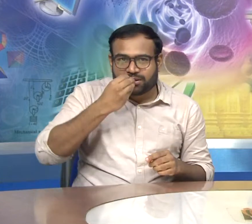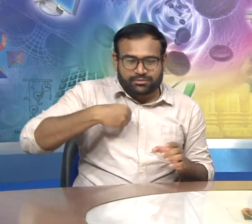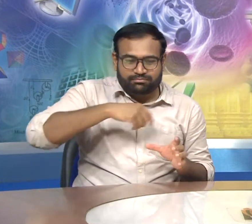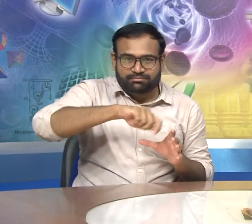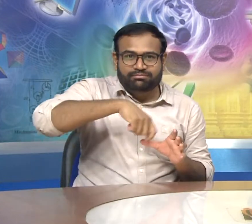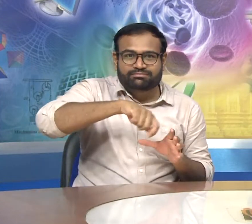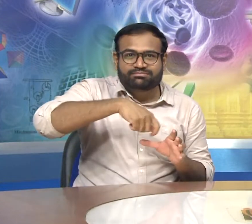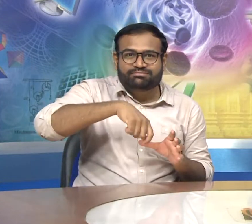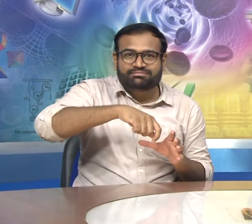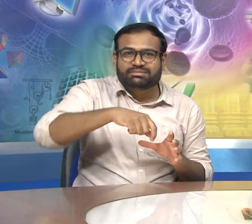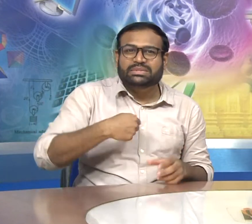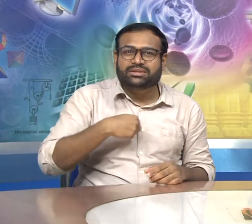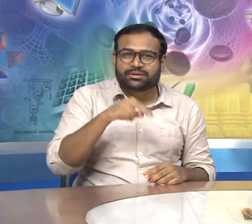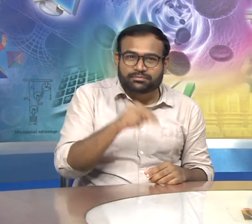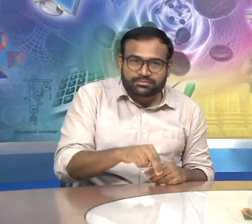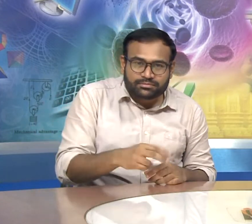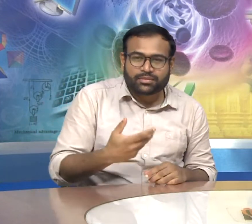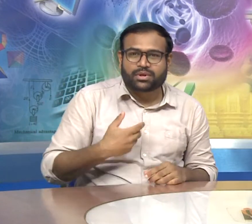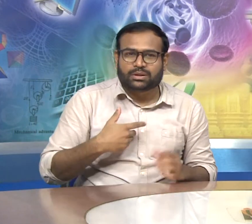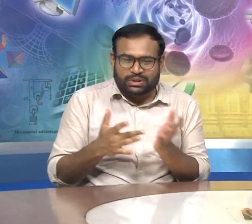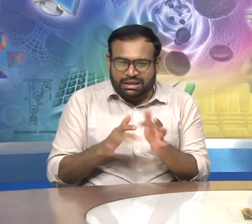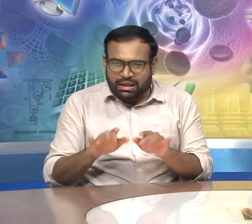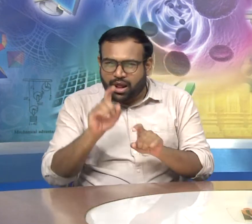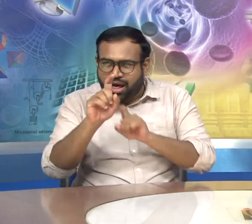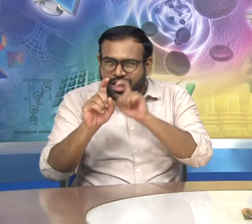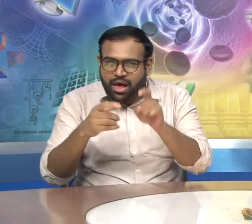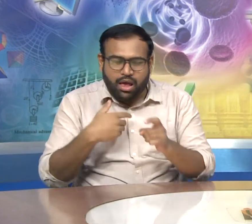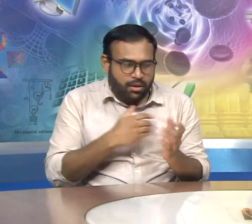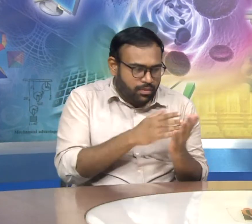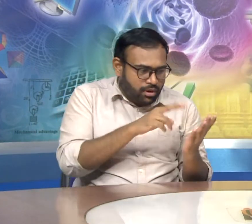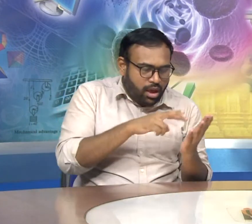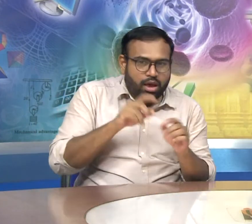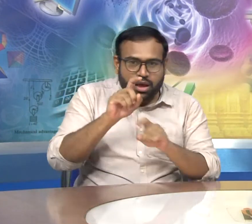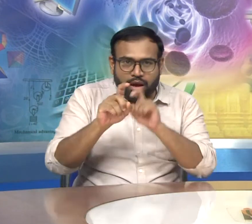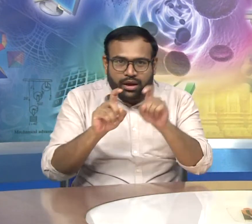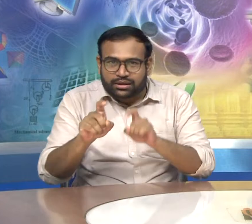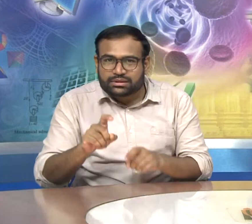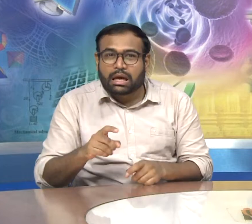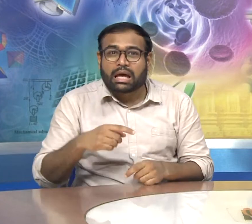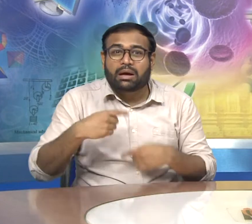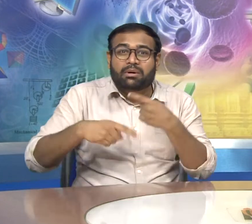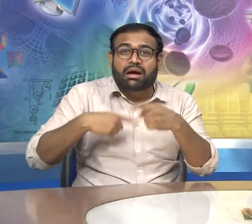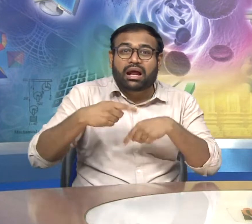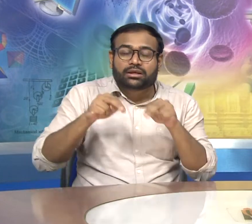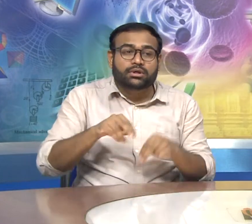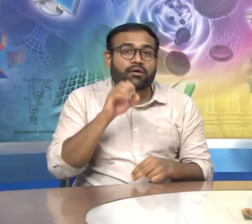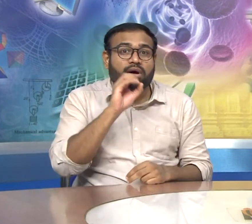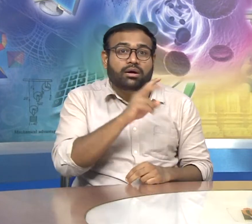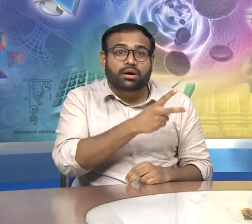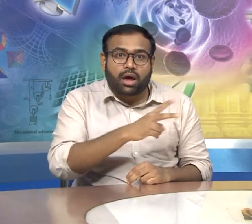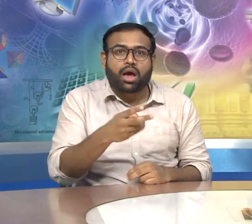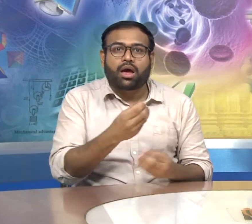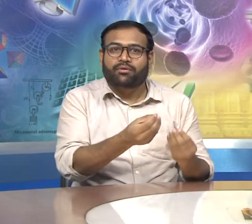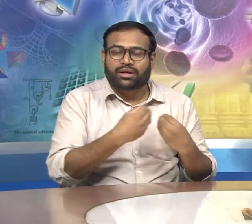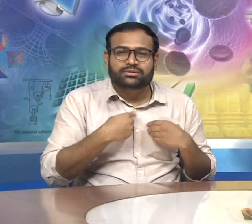a specific piece of information which users require generally in their day-to-day